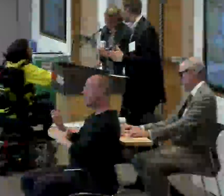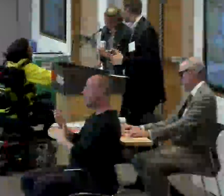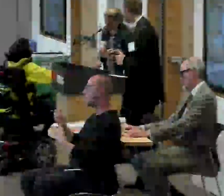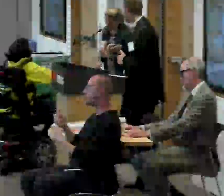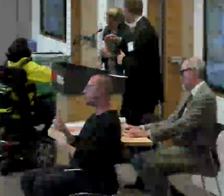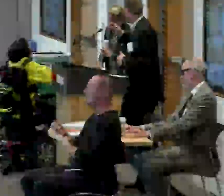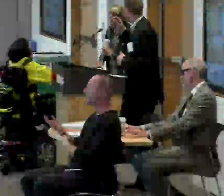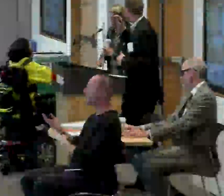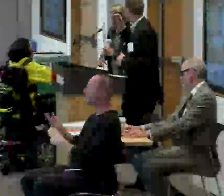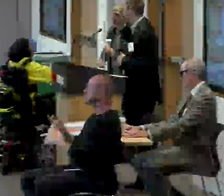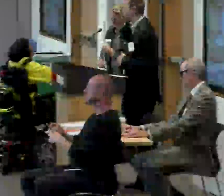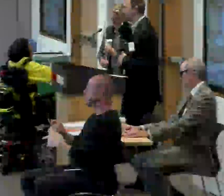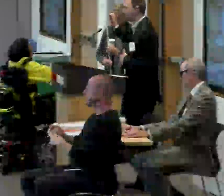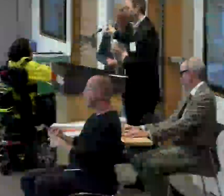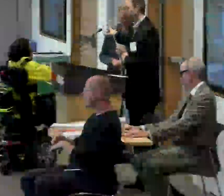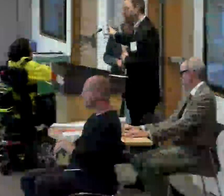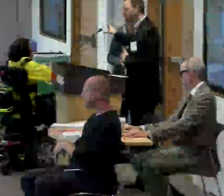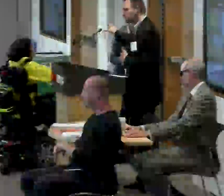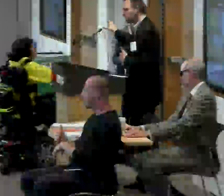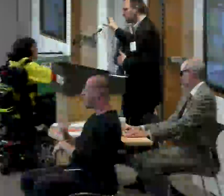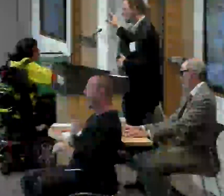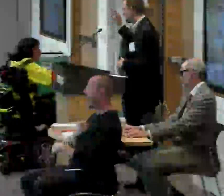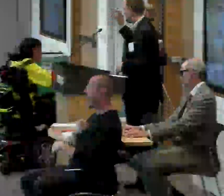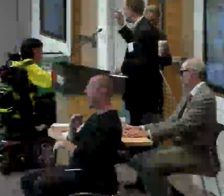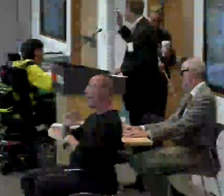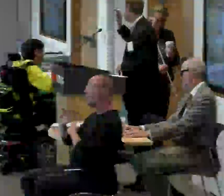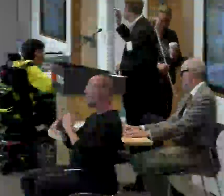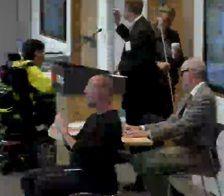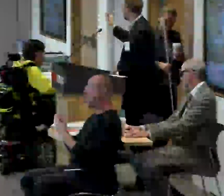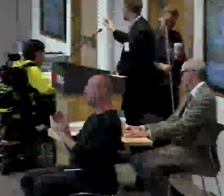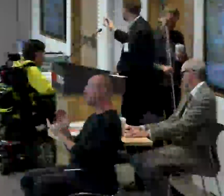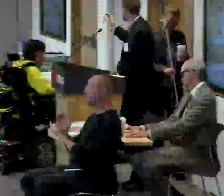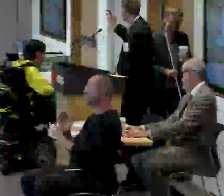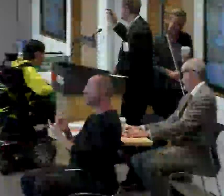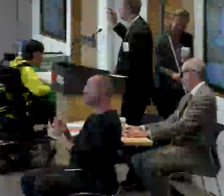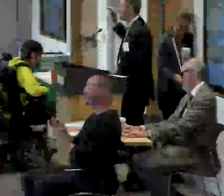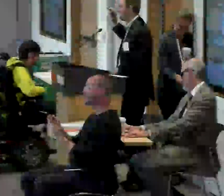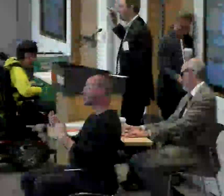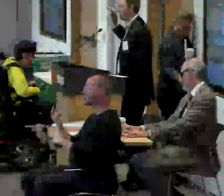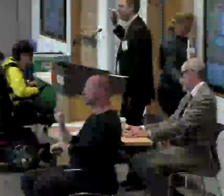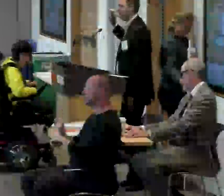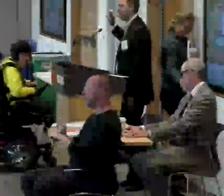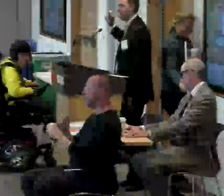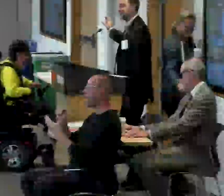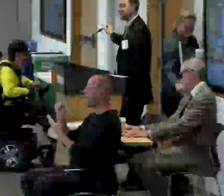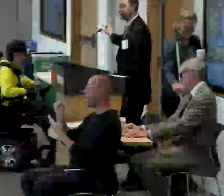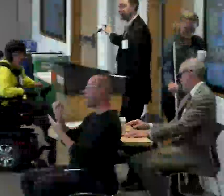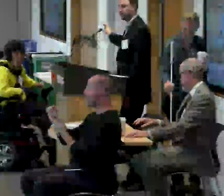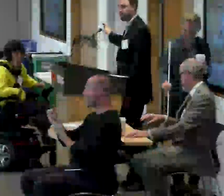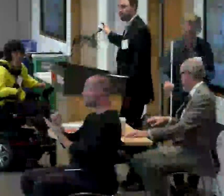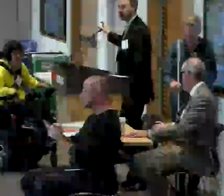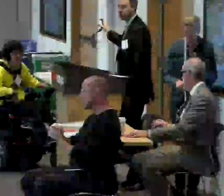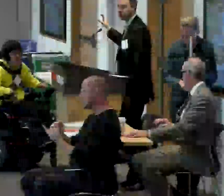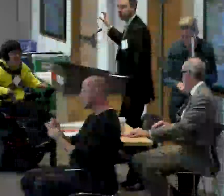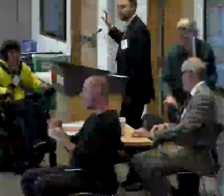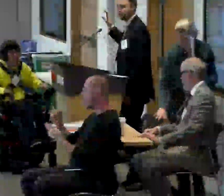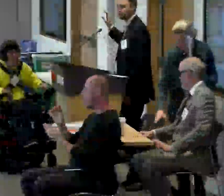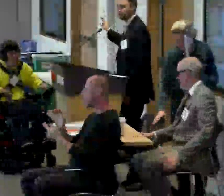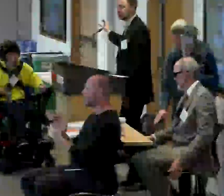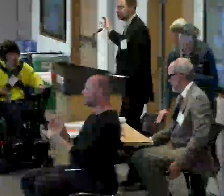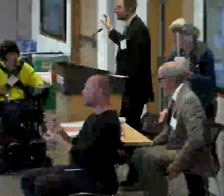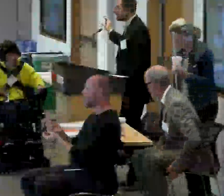housekeeping items. We have all the materials for the day, the agenda. We have a handout that has all